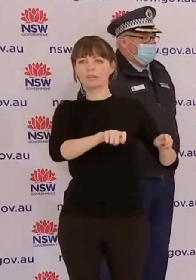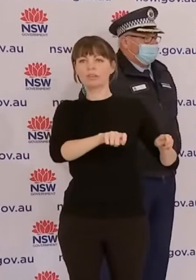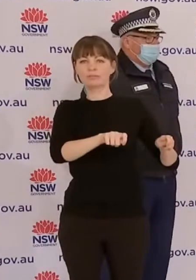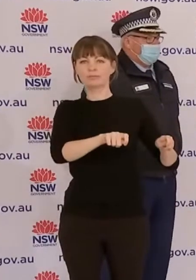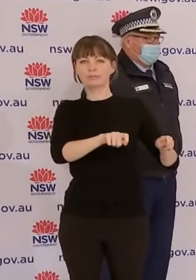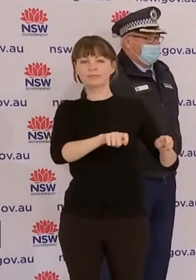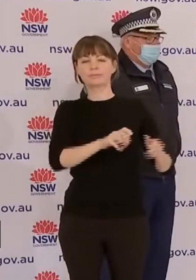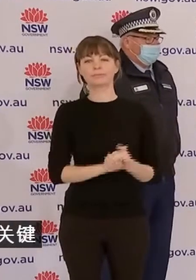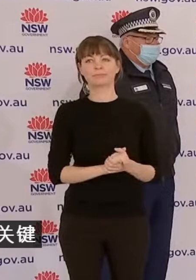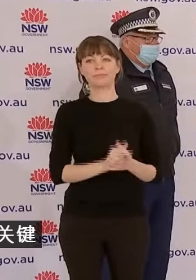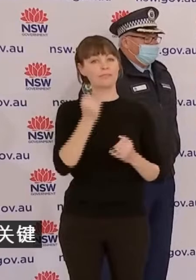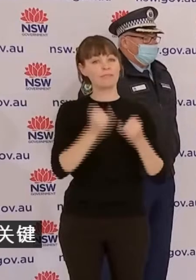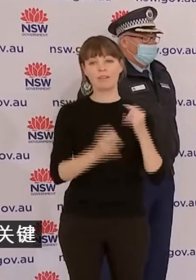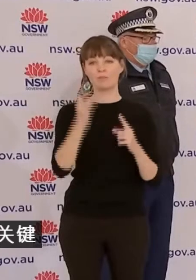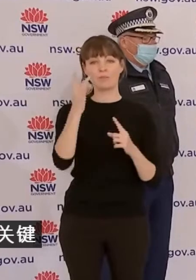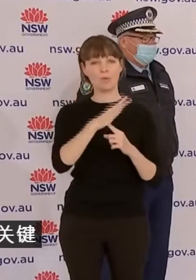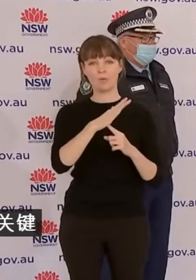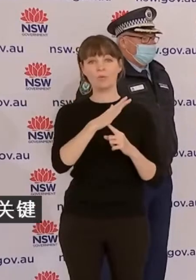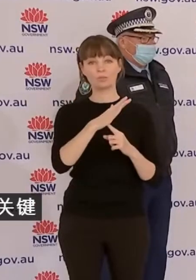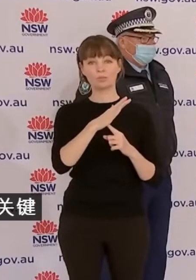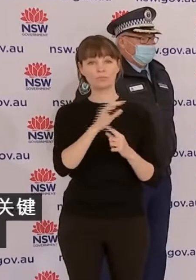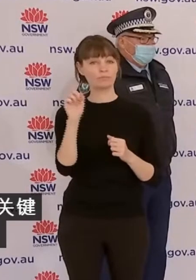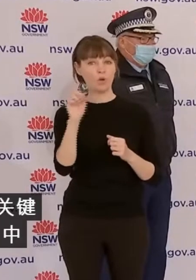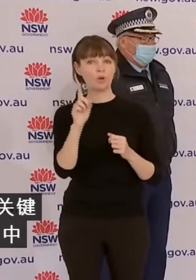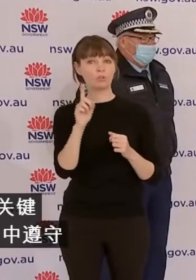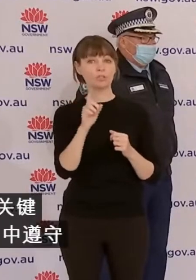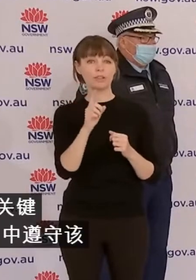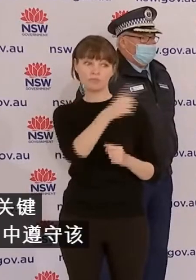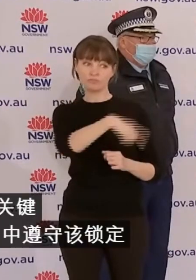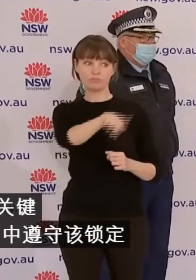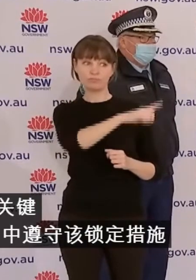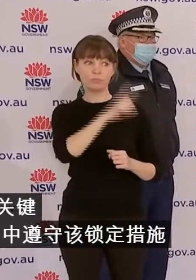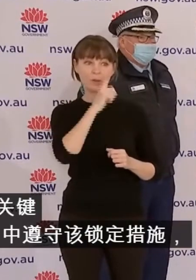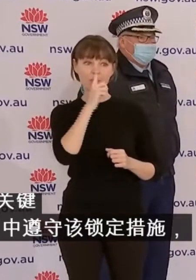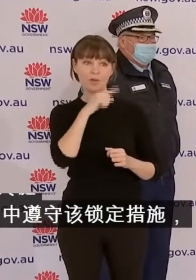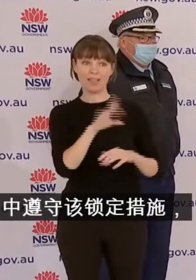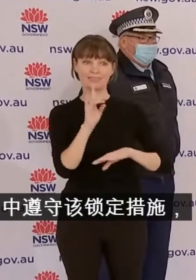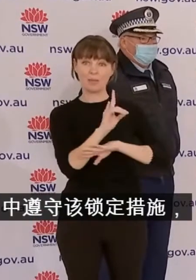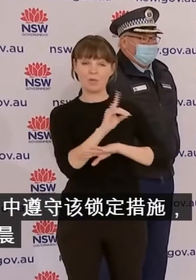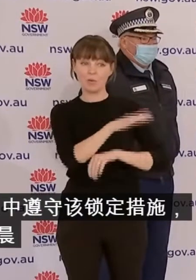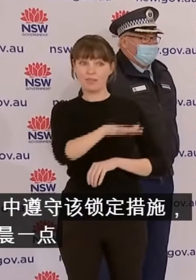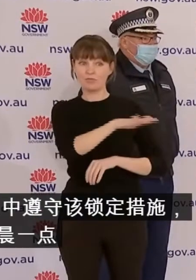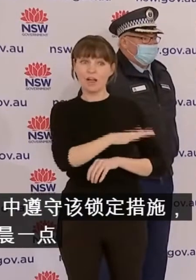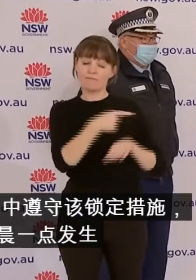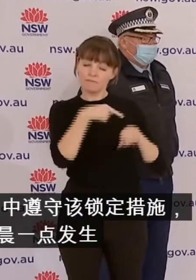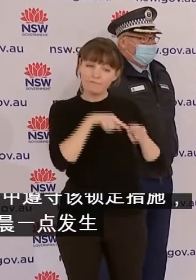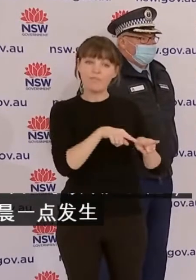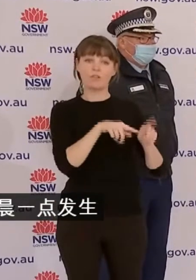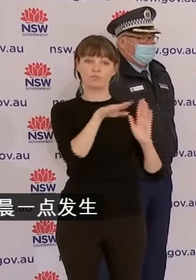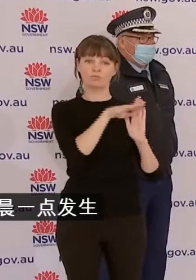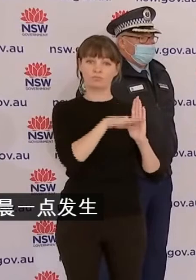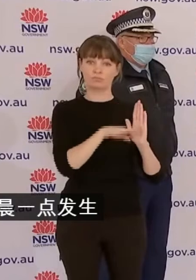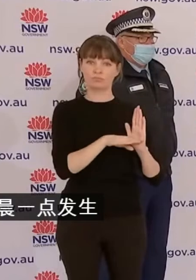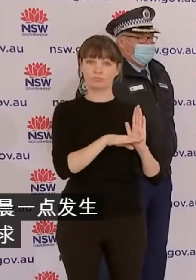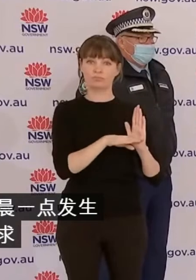critical that that lockdown is complied with in Dubbo, and even though it comes into at 1 o'clock